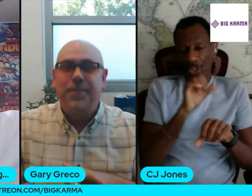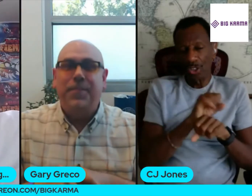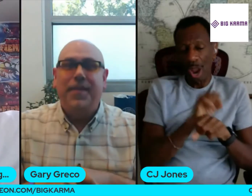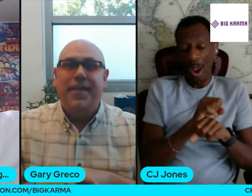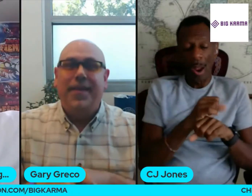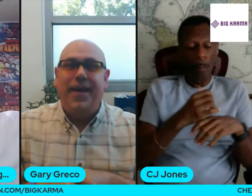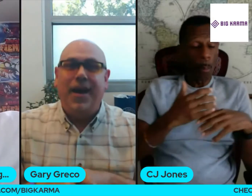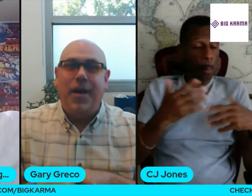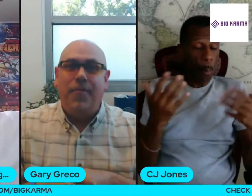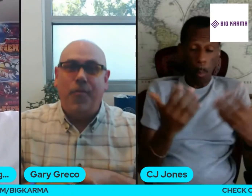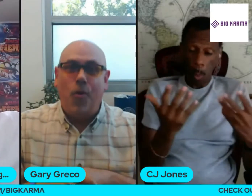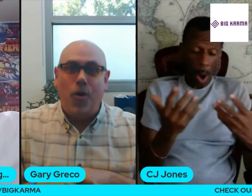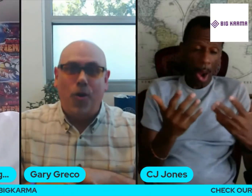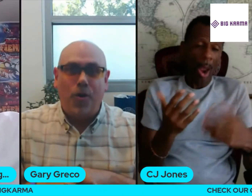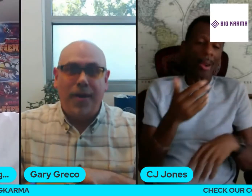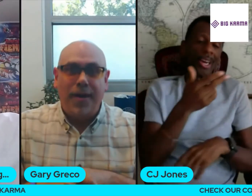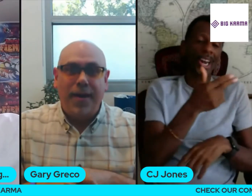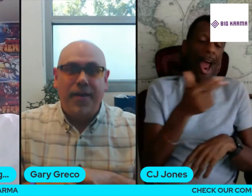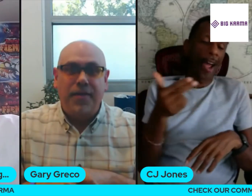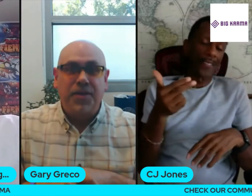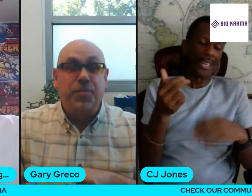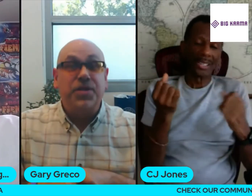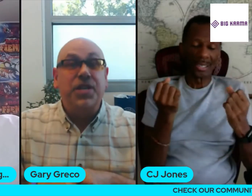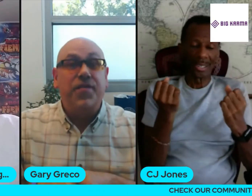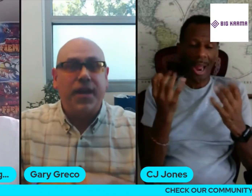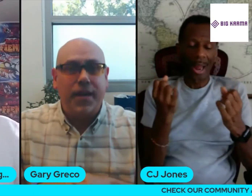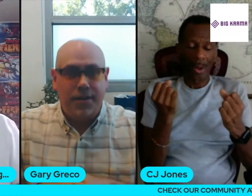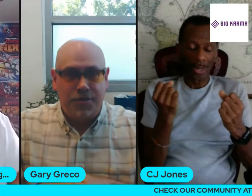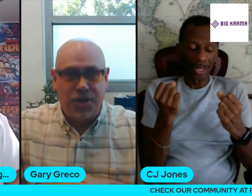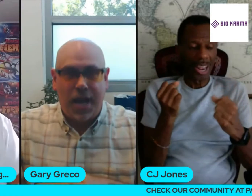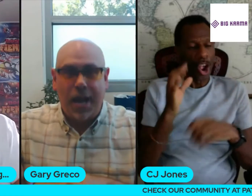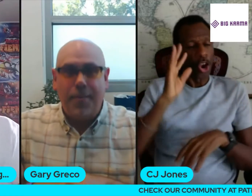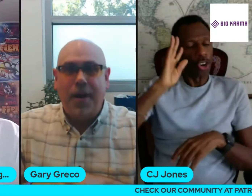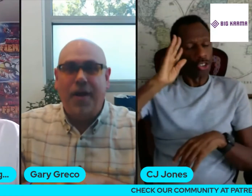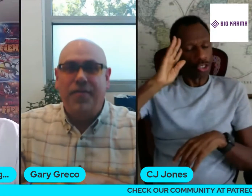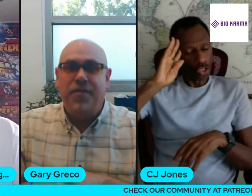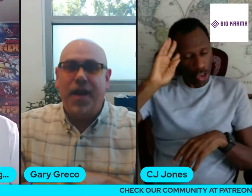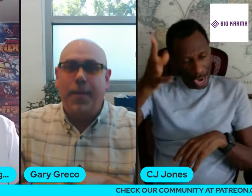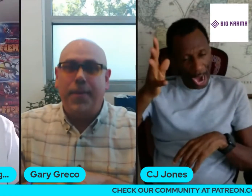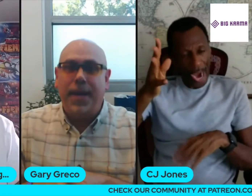Cameron for the specific